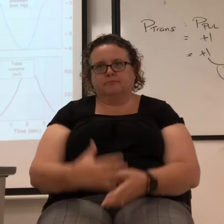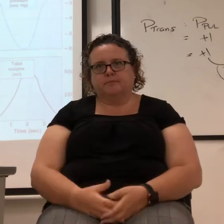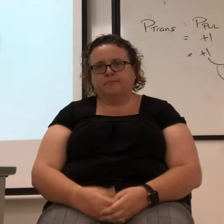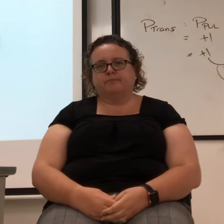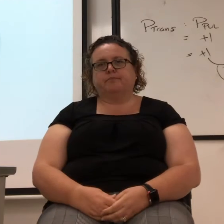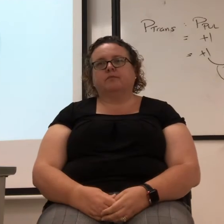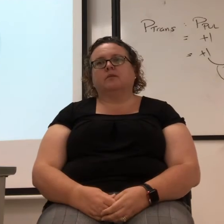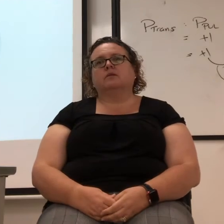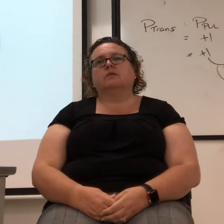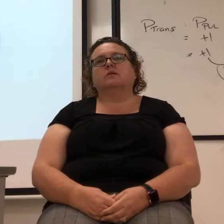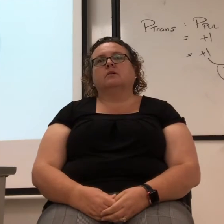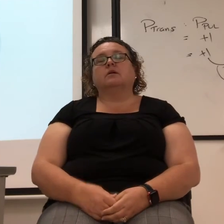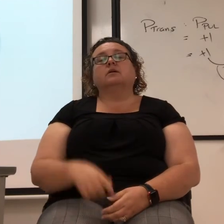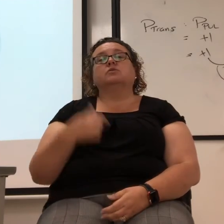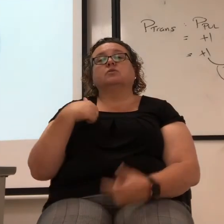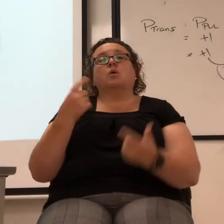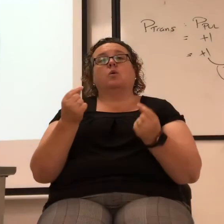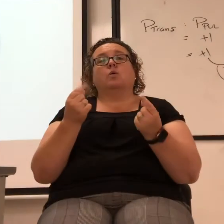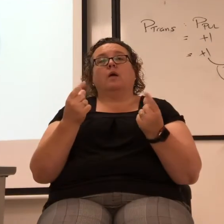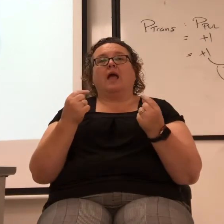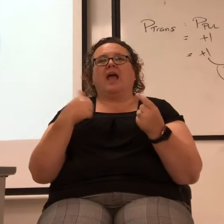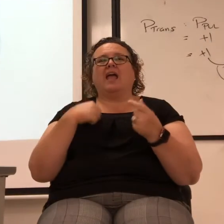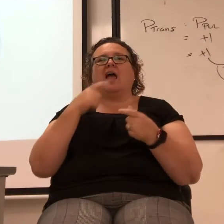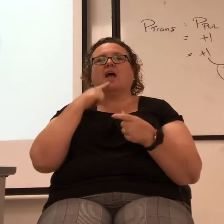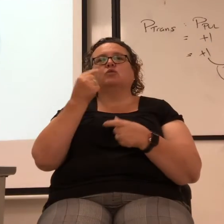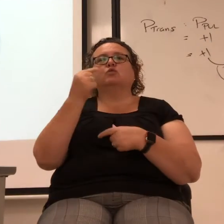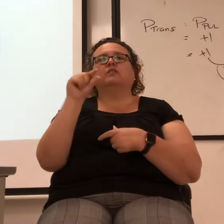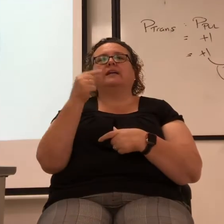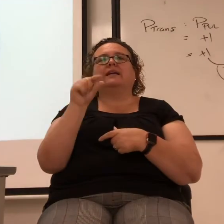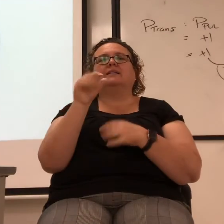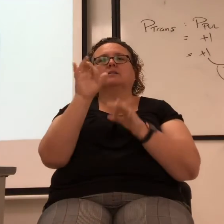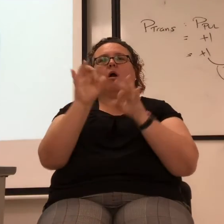So what I did was, I put like little green dots